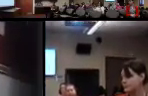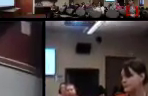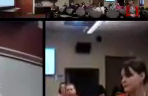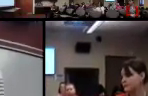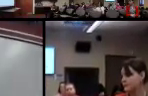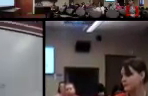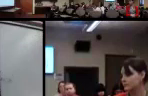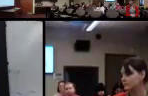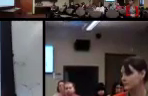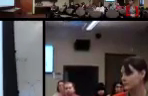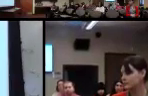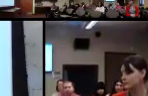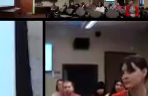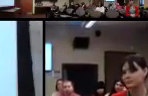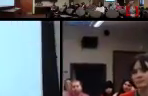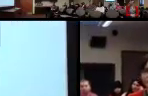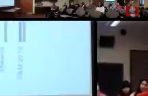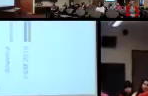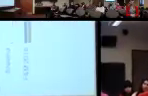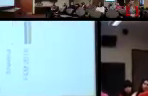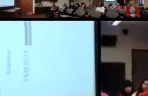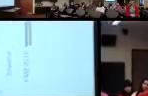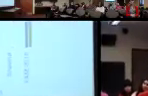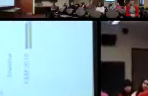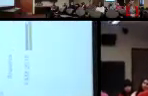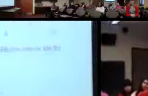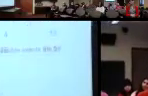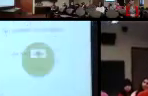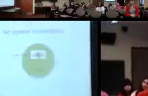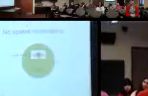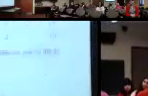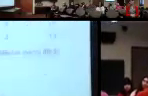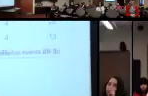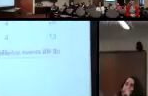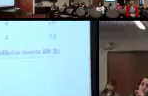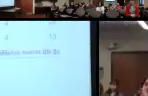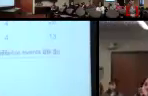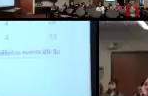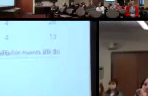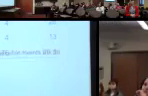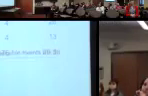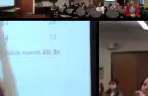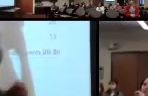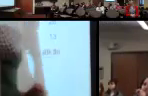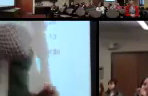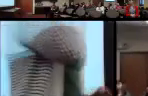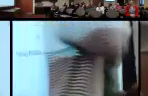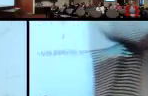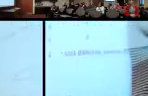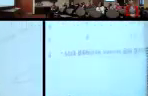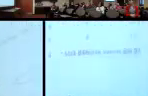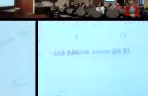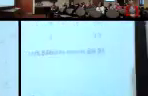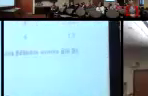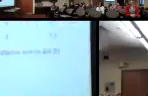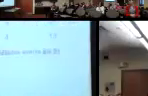dropping something? We didn't, but it's a great idea. And second part, yeah, squeeze it in really quick. Do you